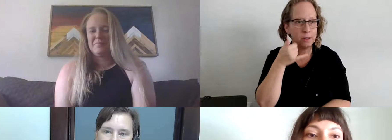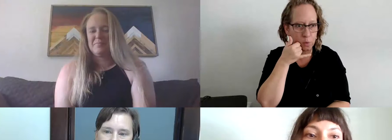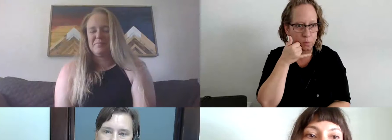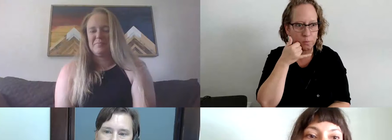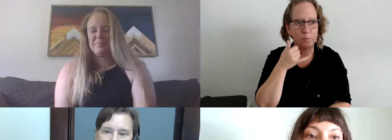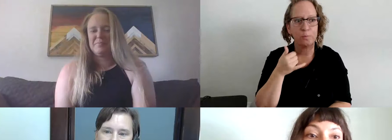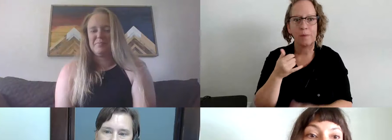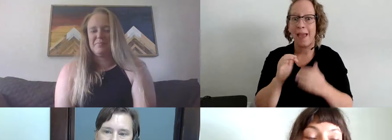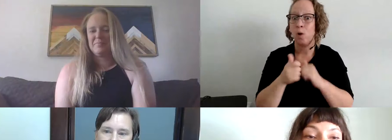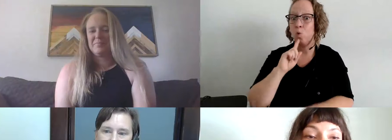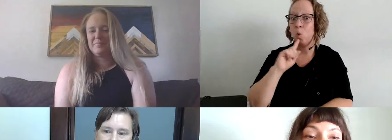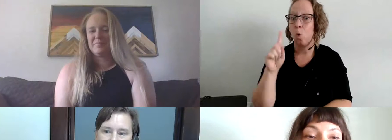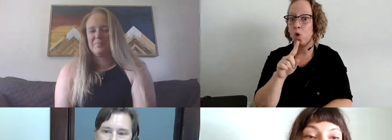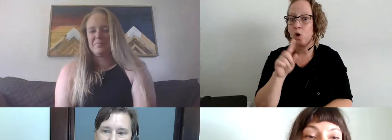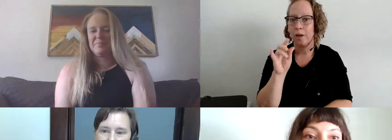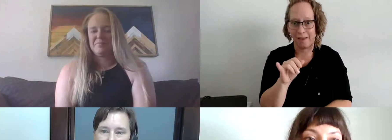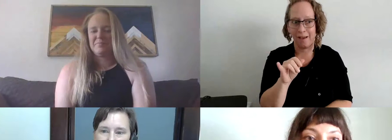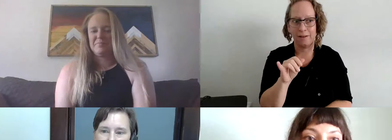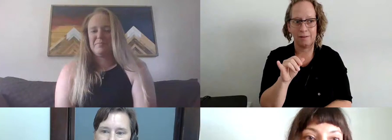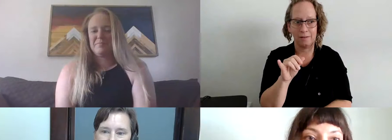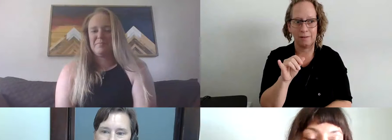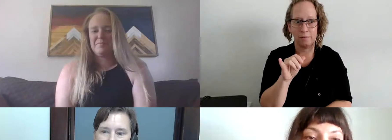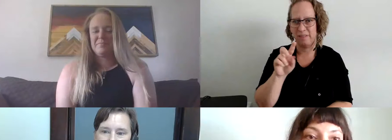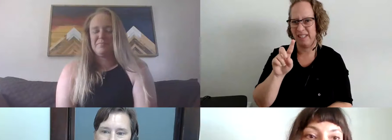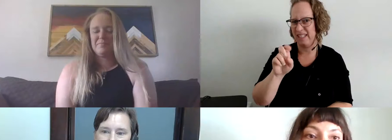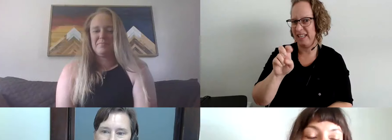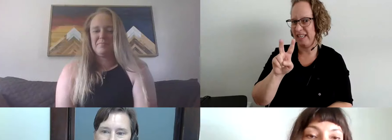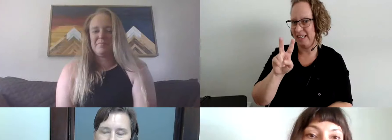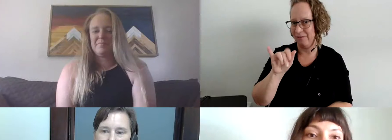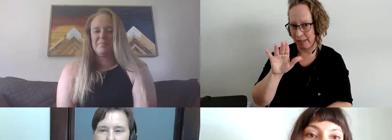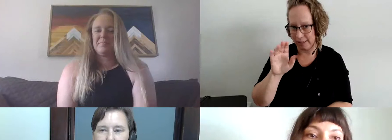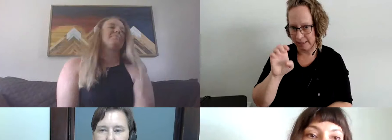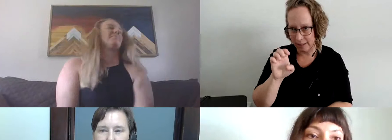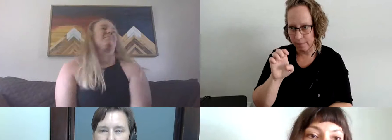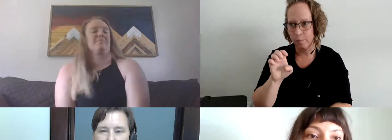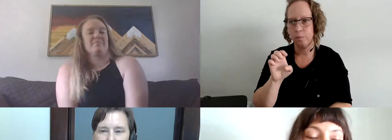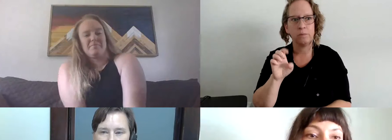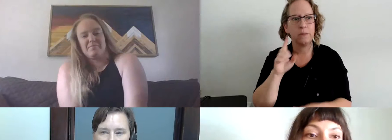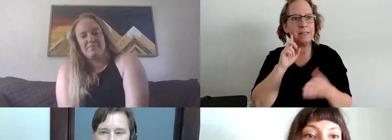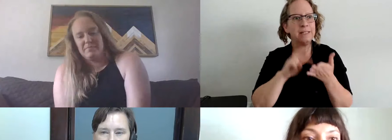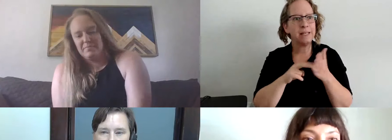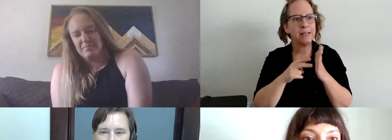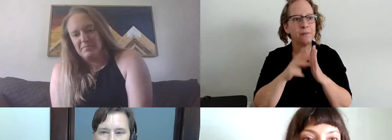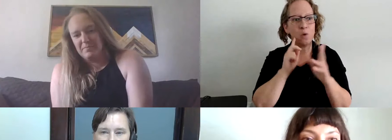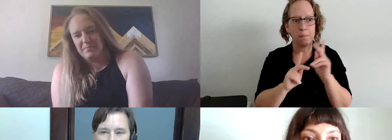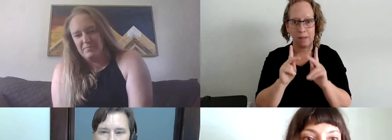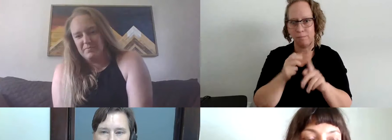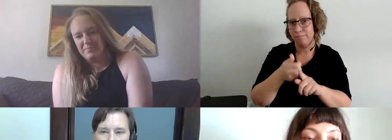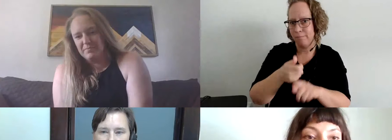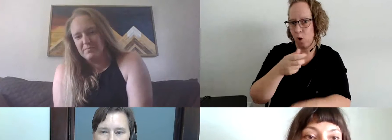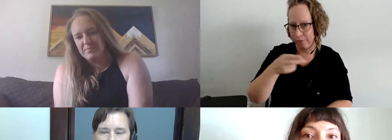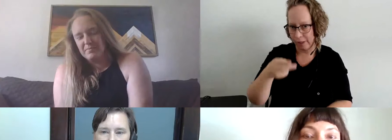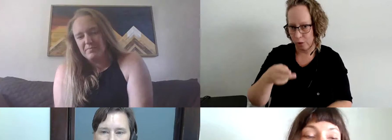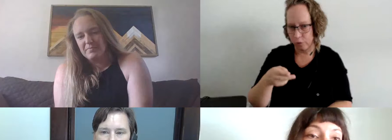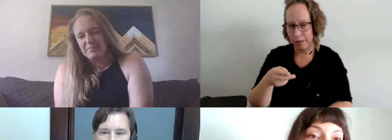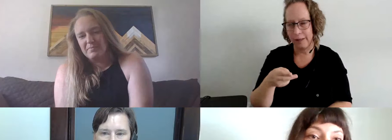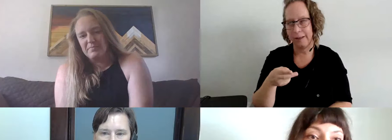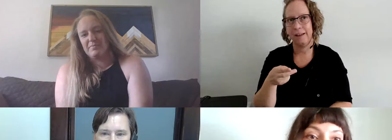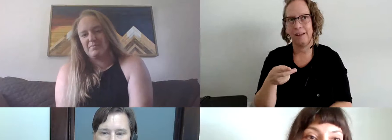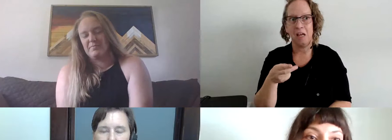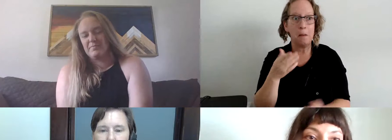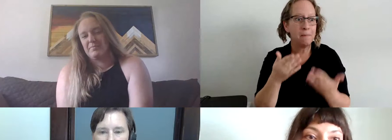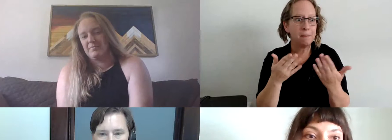The way to order that, it's actually a device, and it's intended for people who are hard of hearing, who